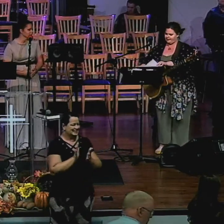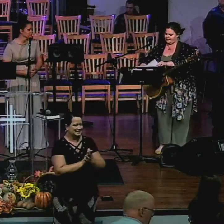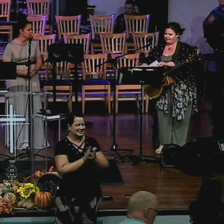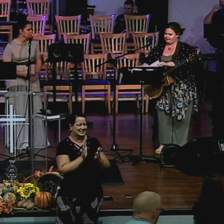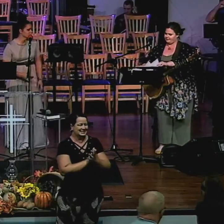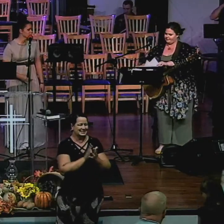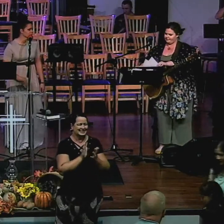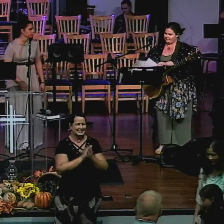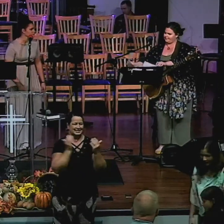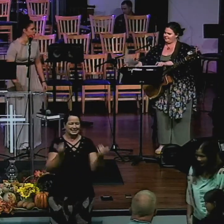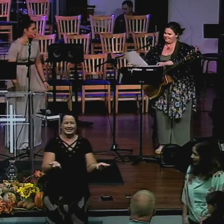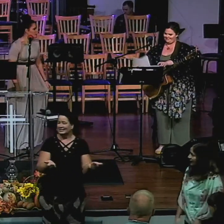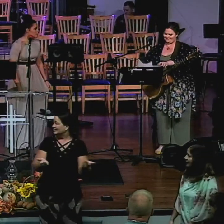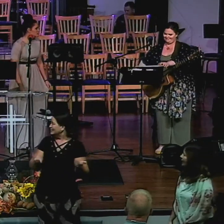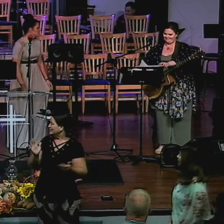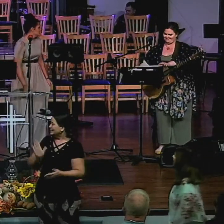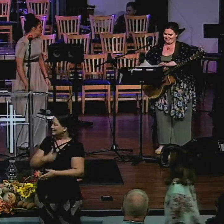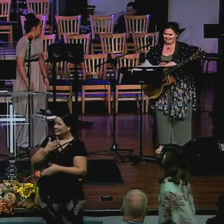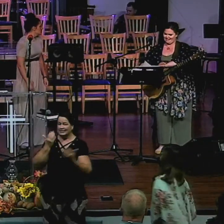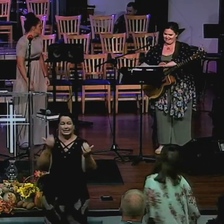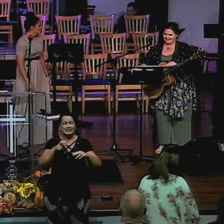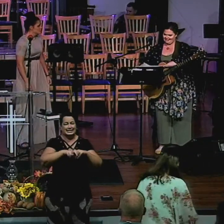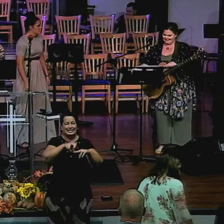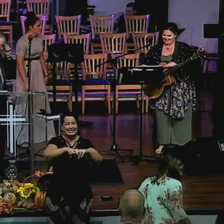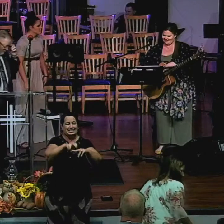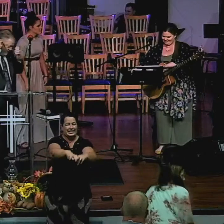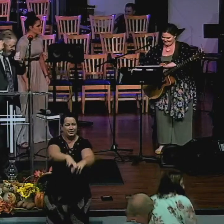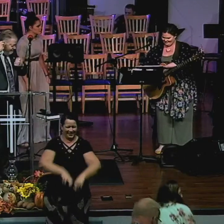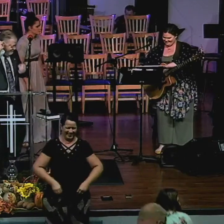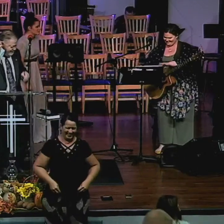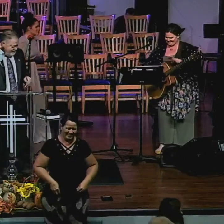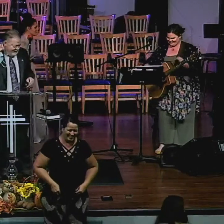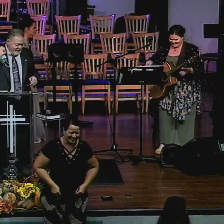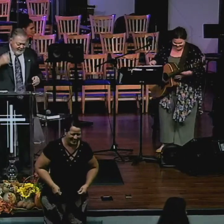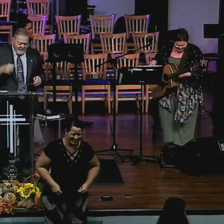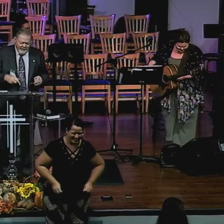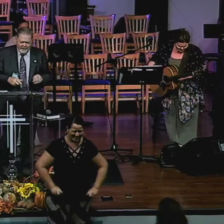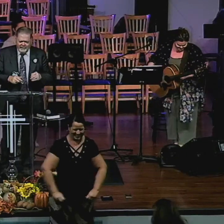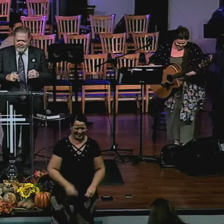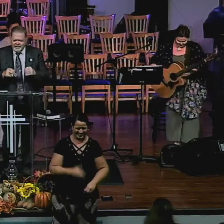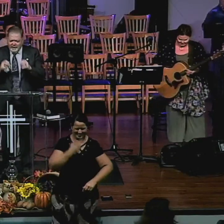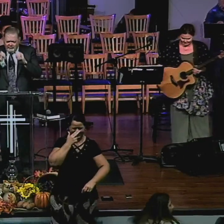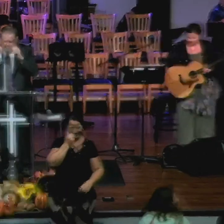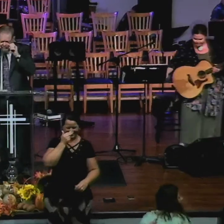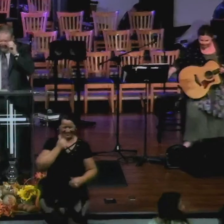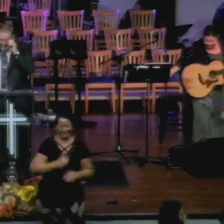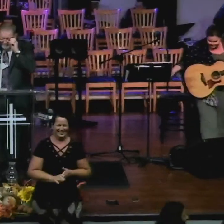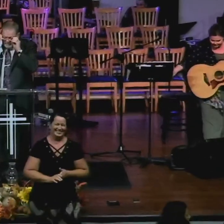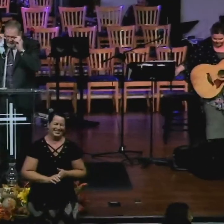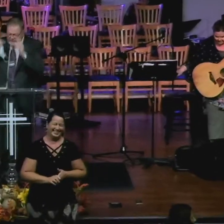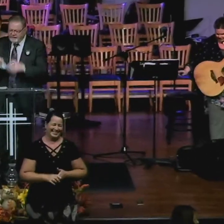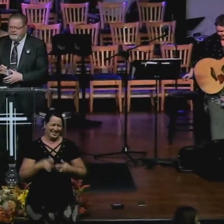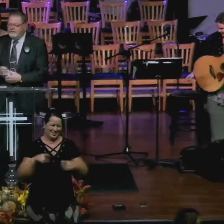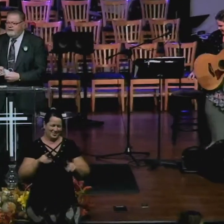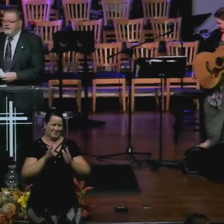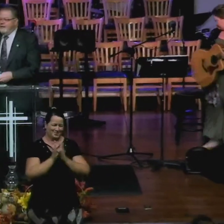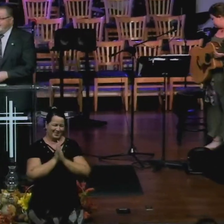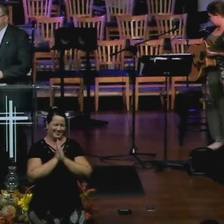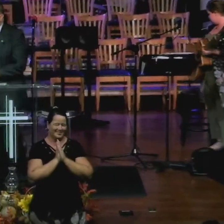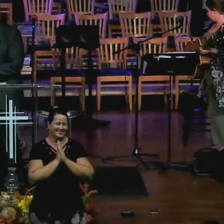We've done some singing. Now you can sit while we have a prayer